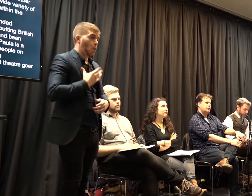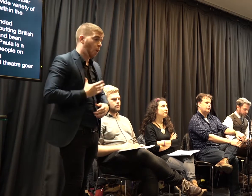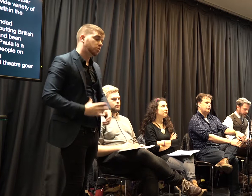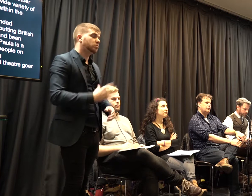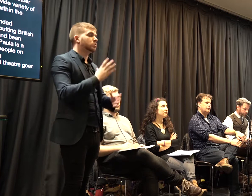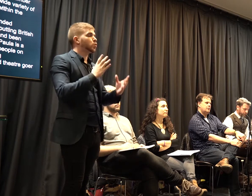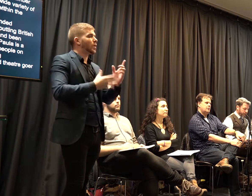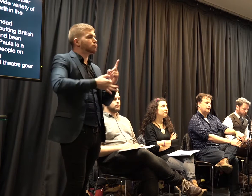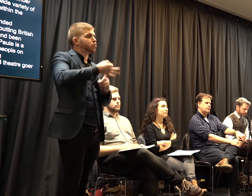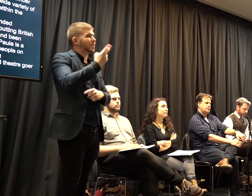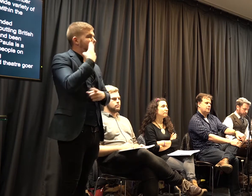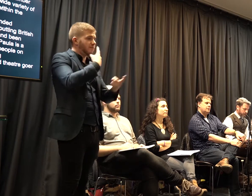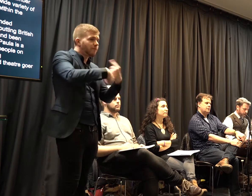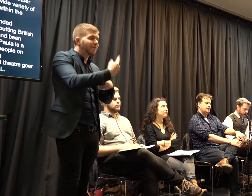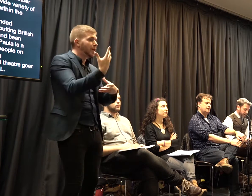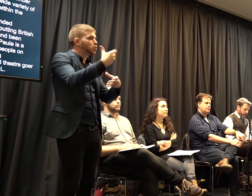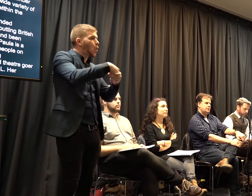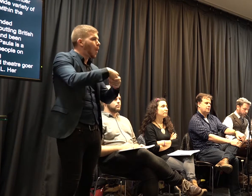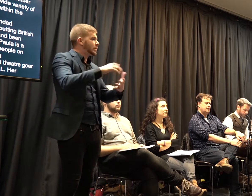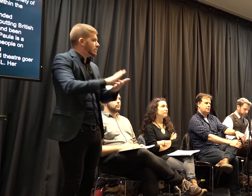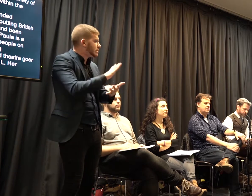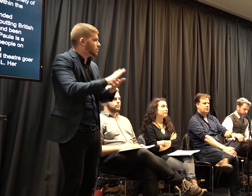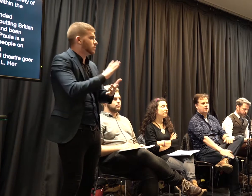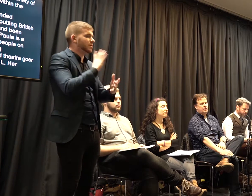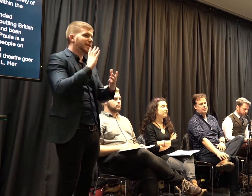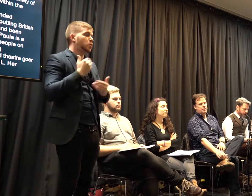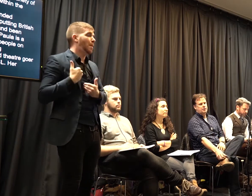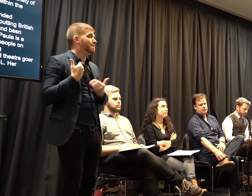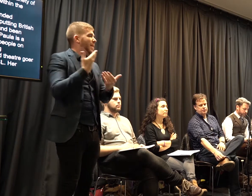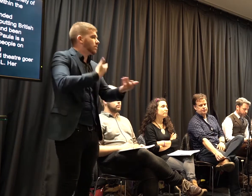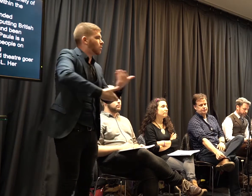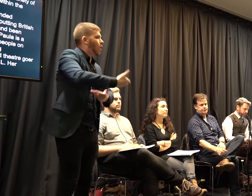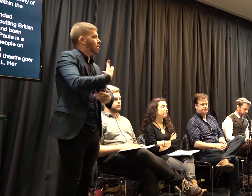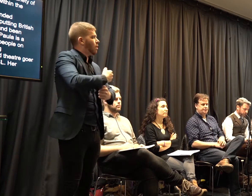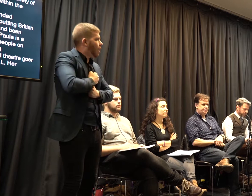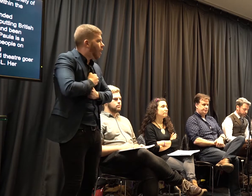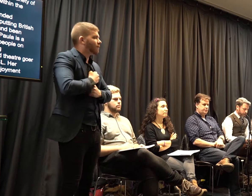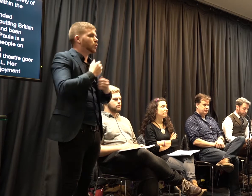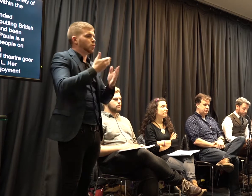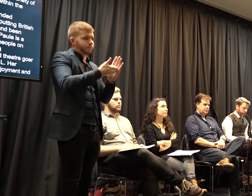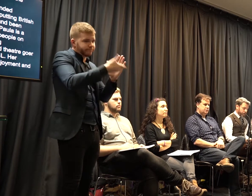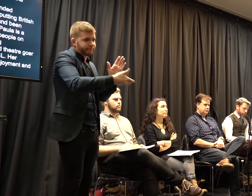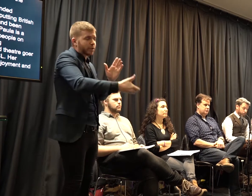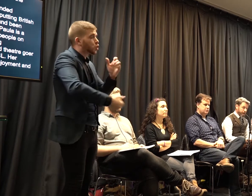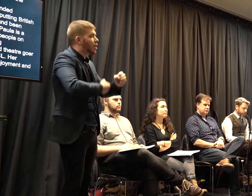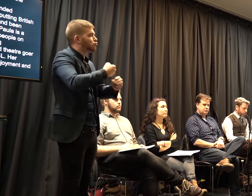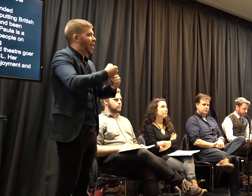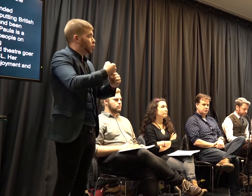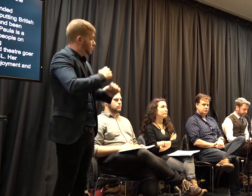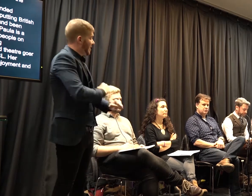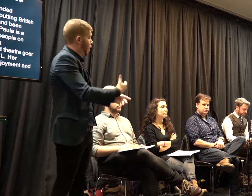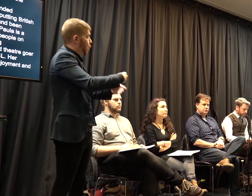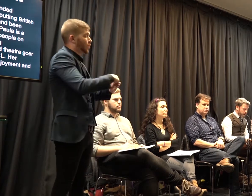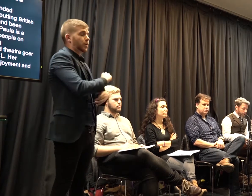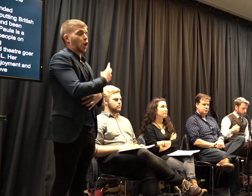people's enjoyment and appreciation of theatre, and to pass on her love of theatre to future generations of deaf people, including her own 2 deaf